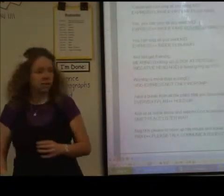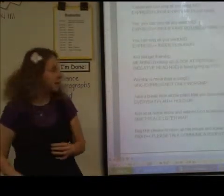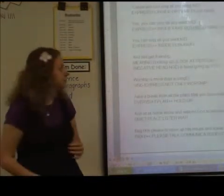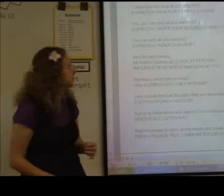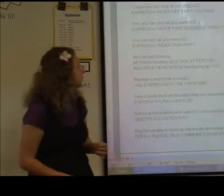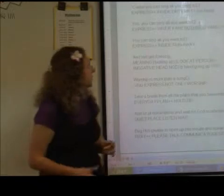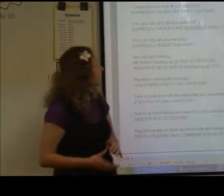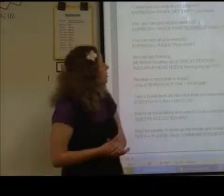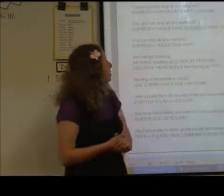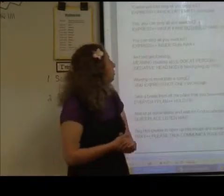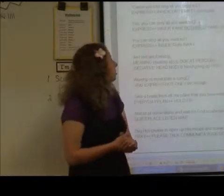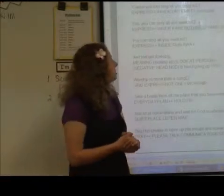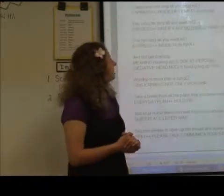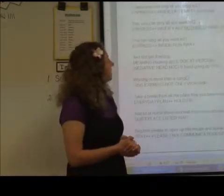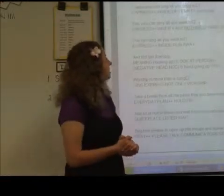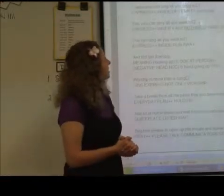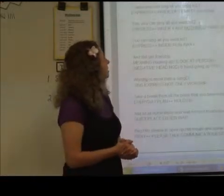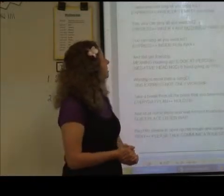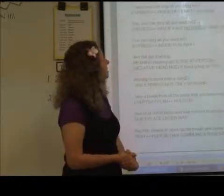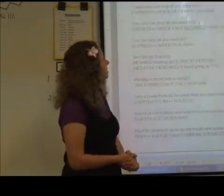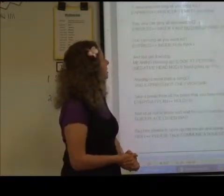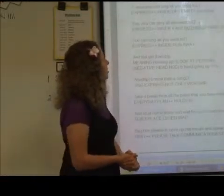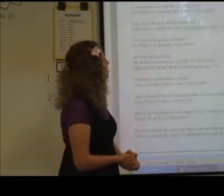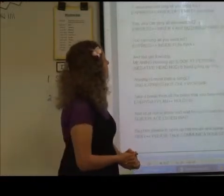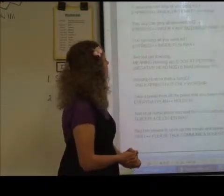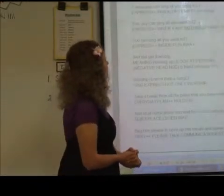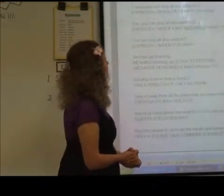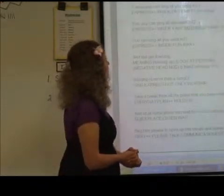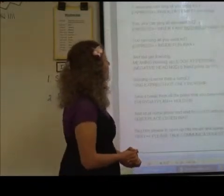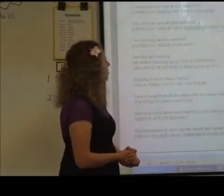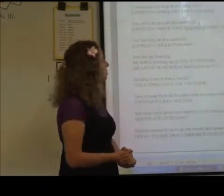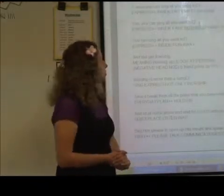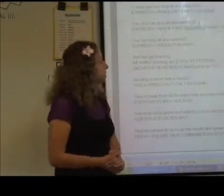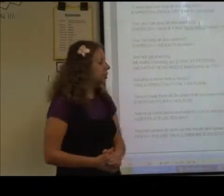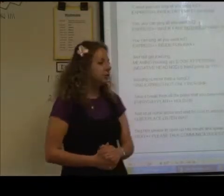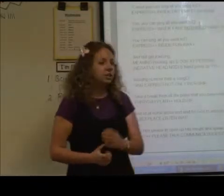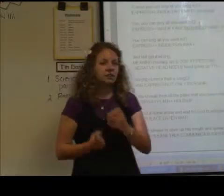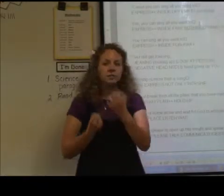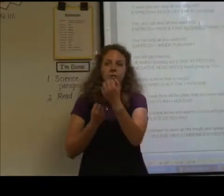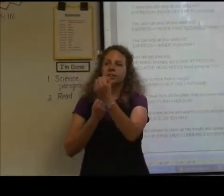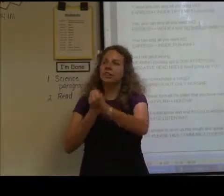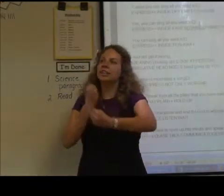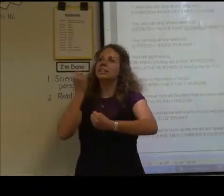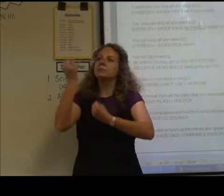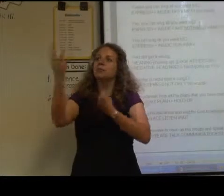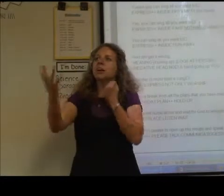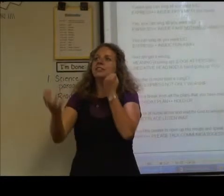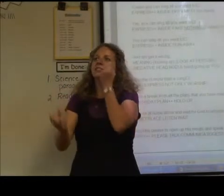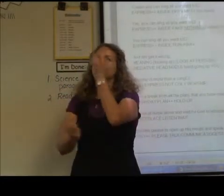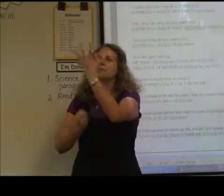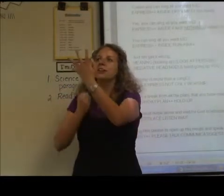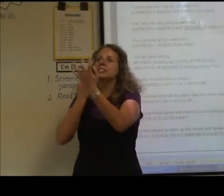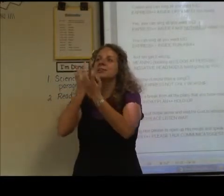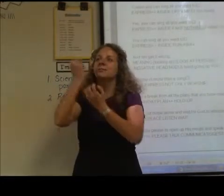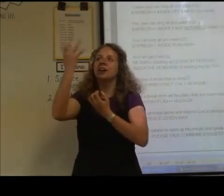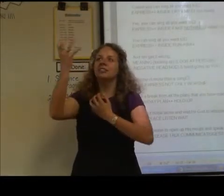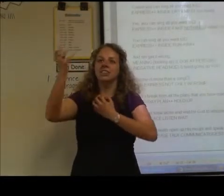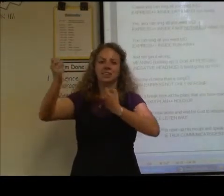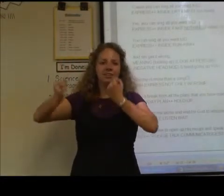Okay, and then the chorus says, because you can sing all you want to. So if you're doing like express,